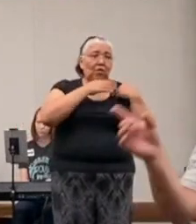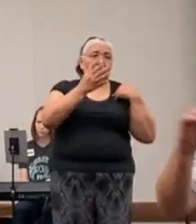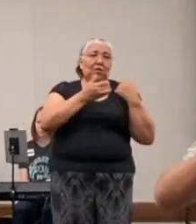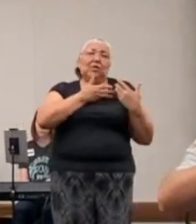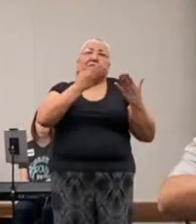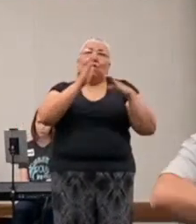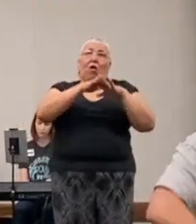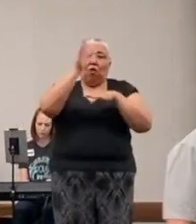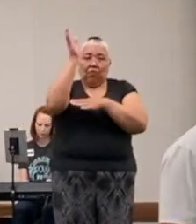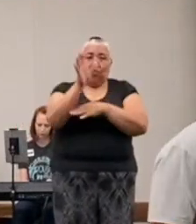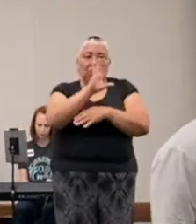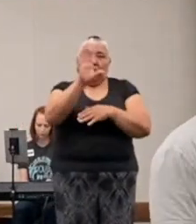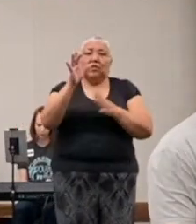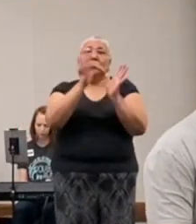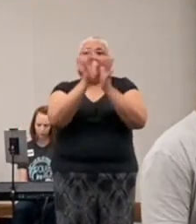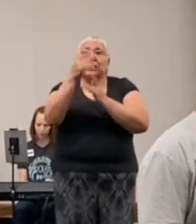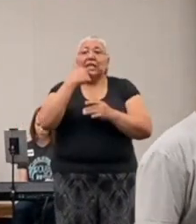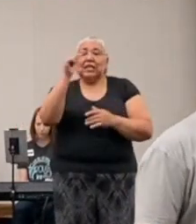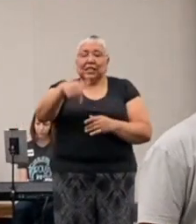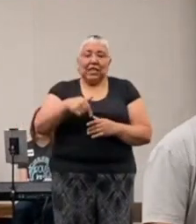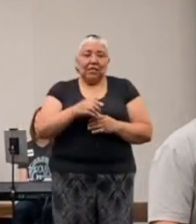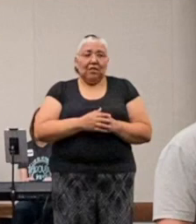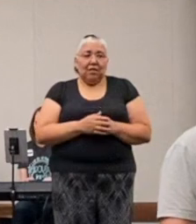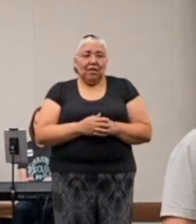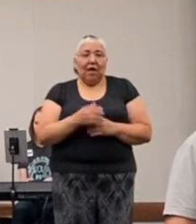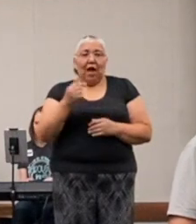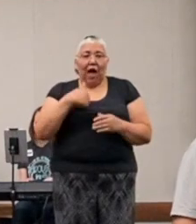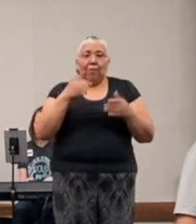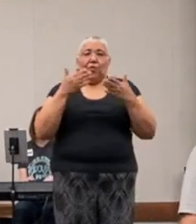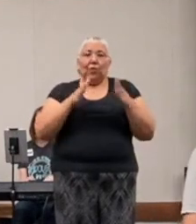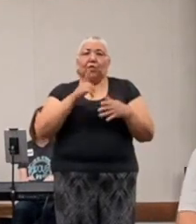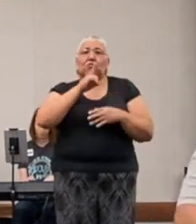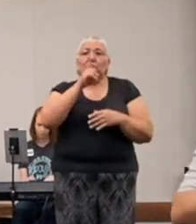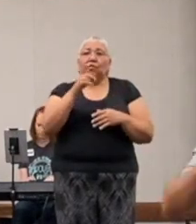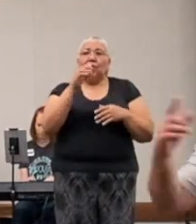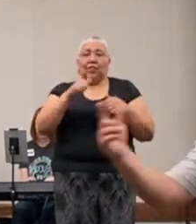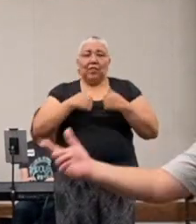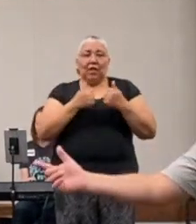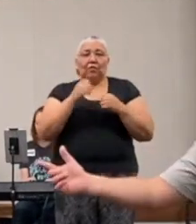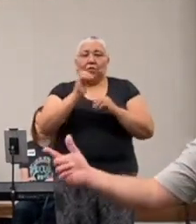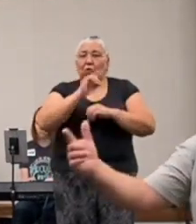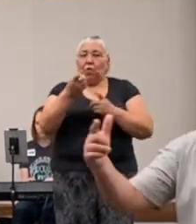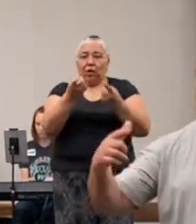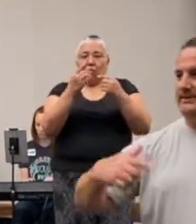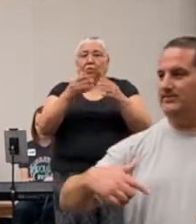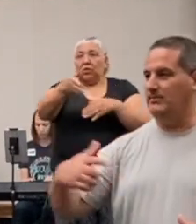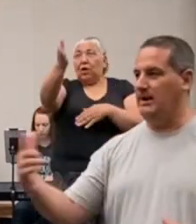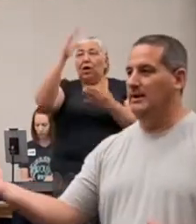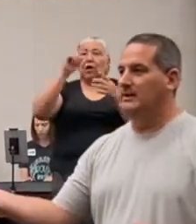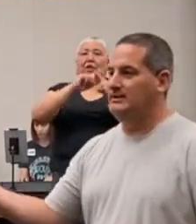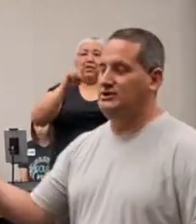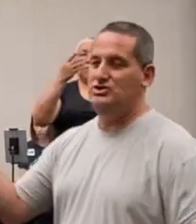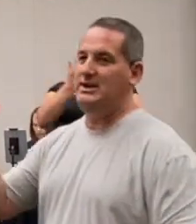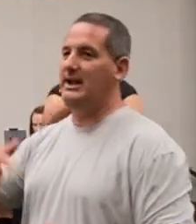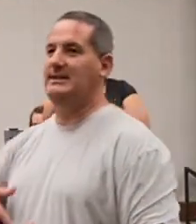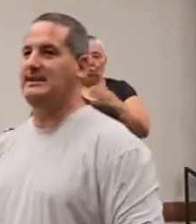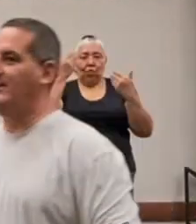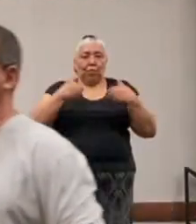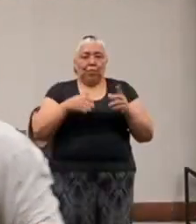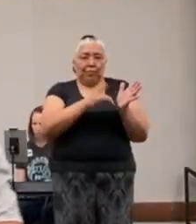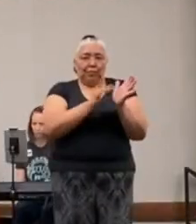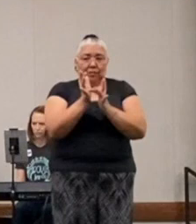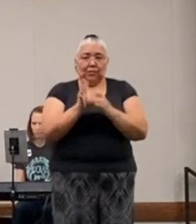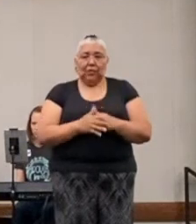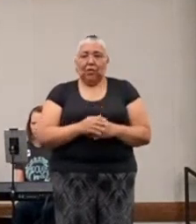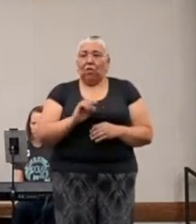And Jesus says this in John 14:6. He said, I am the way, the truth, and the life. And no one comes to the Father except through me. Listen, you can't get to